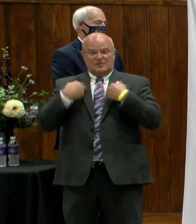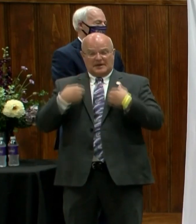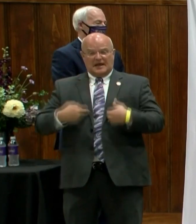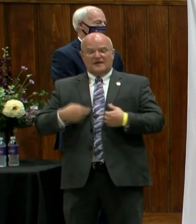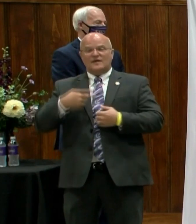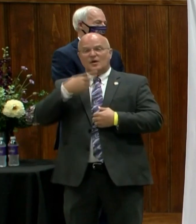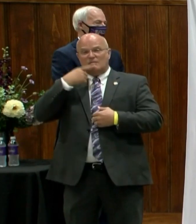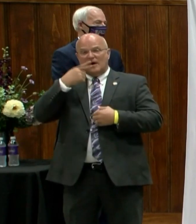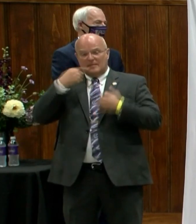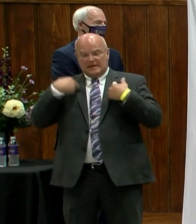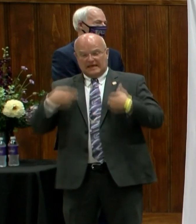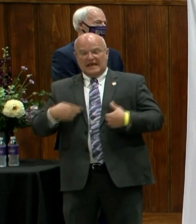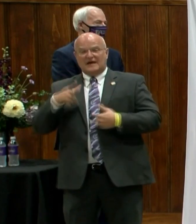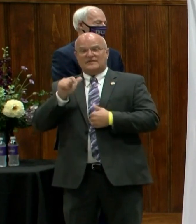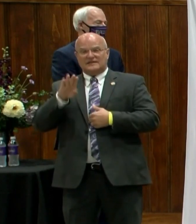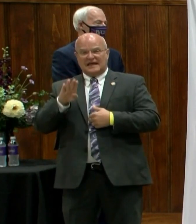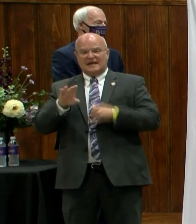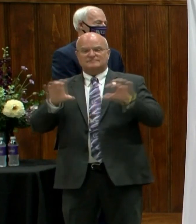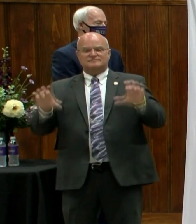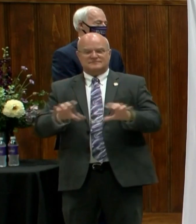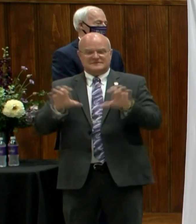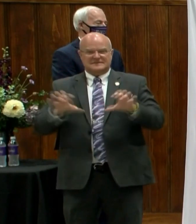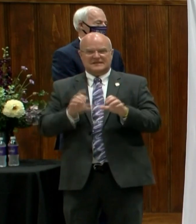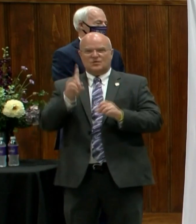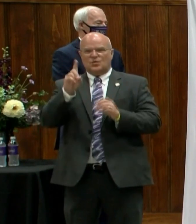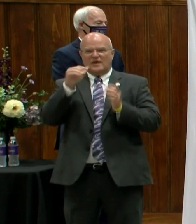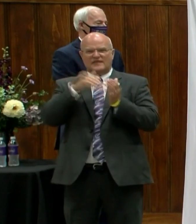Public Health Lab, did over 1,000. We did